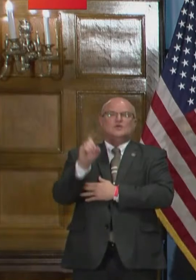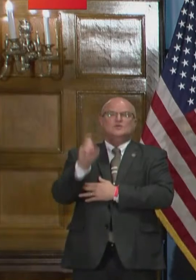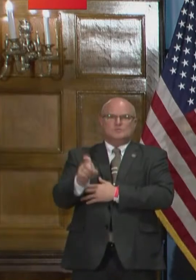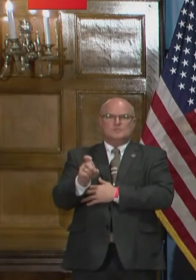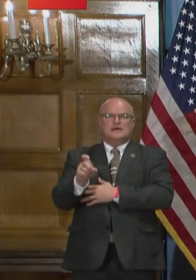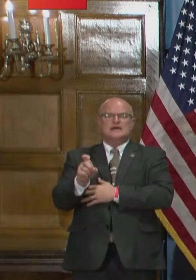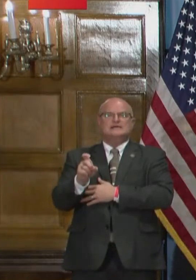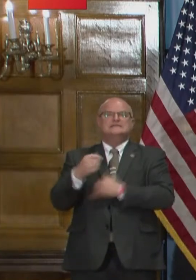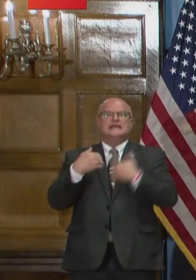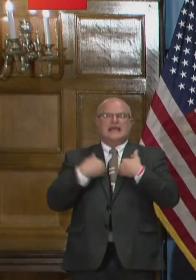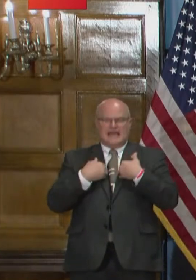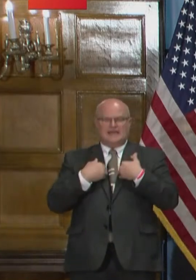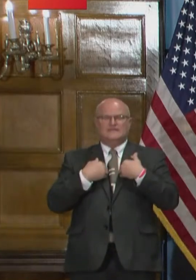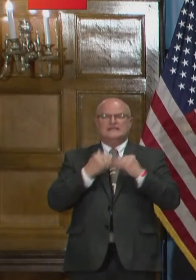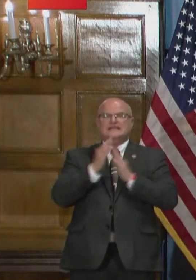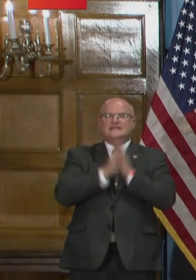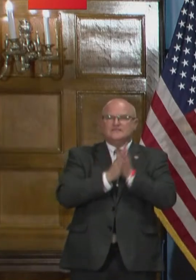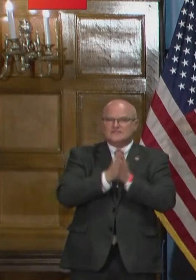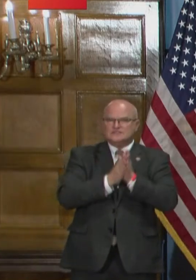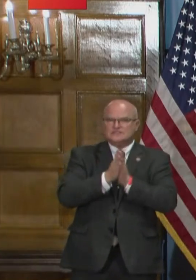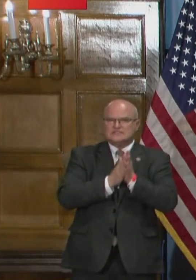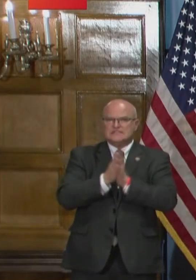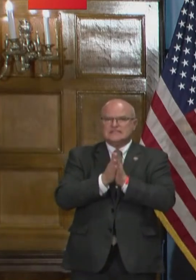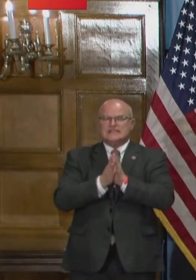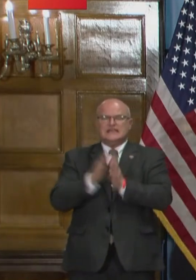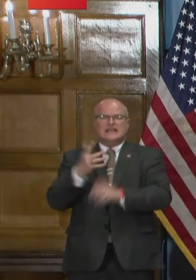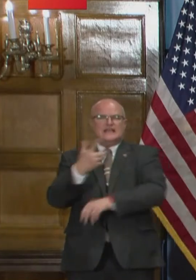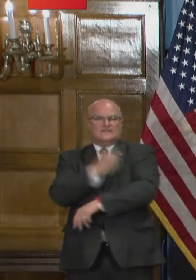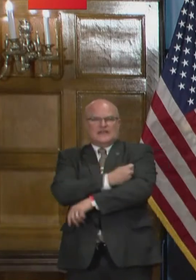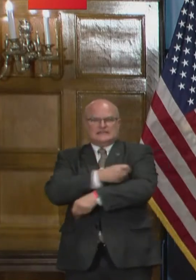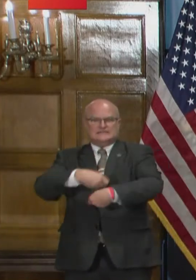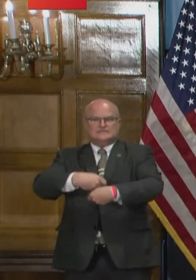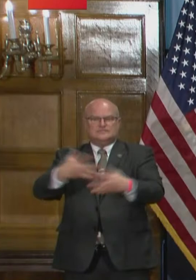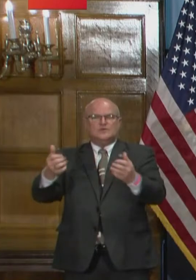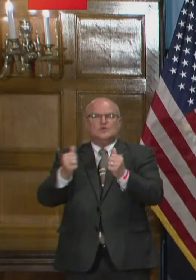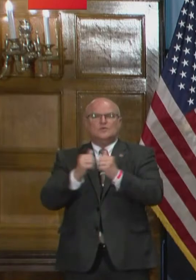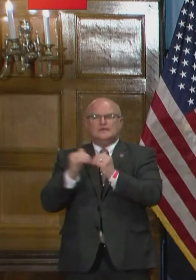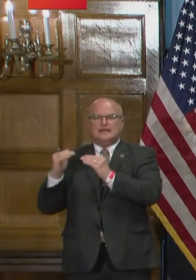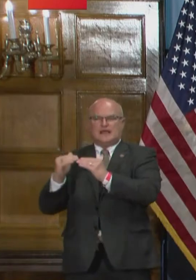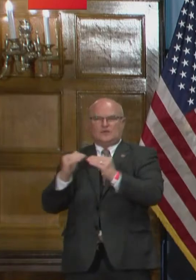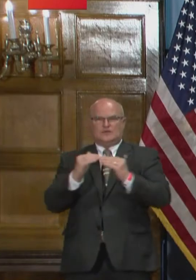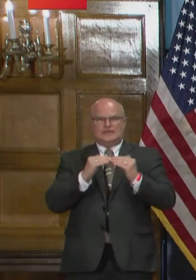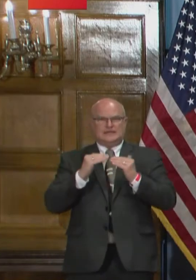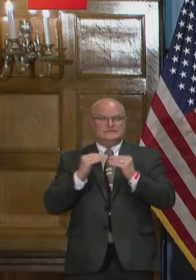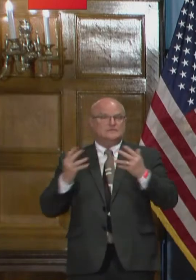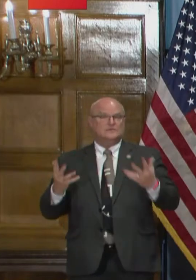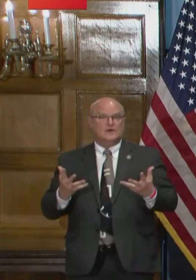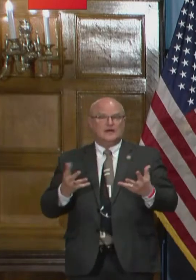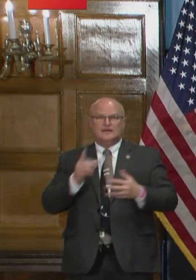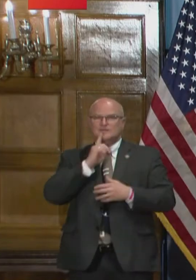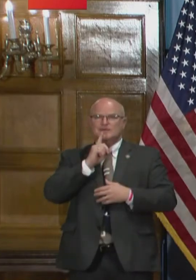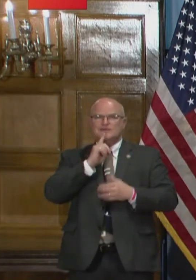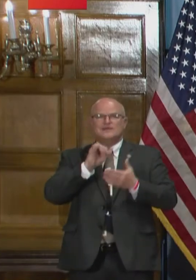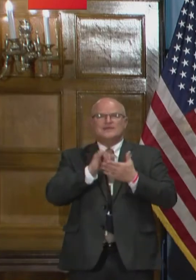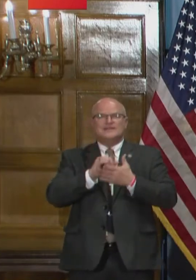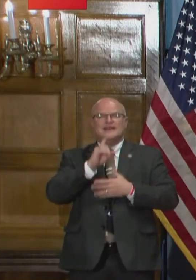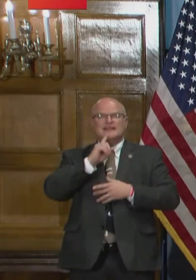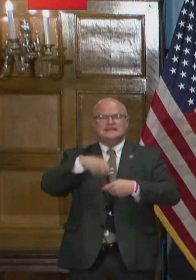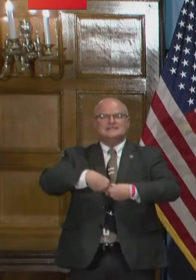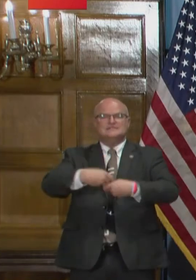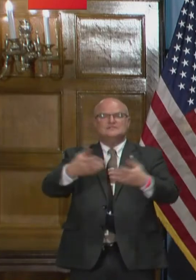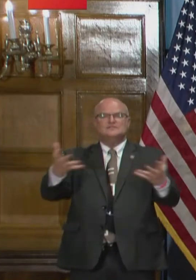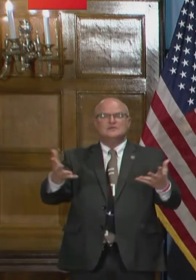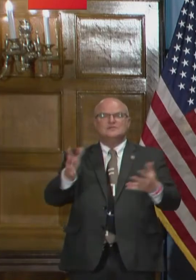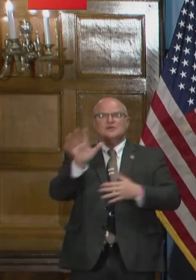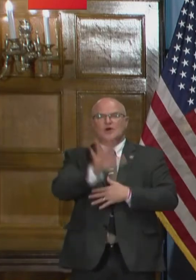balance efficiency in getting the vaccine out with equity. And the equity is making sure it is distributed in